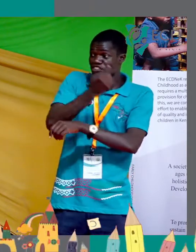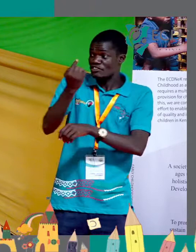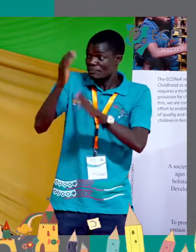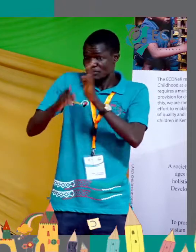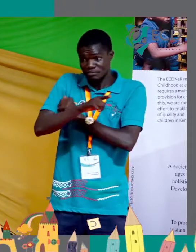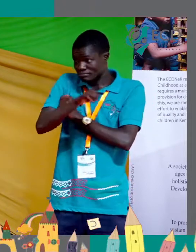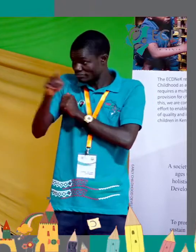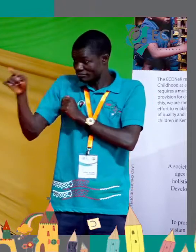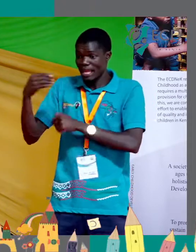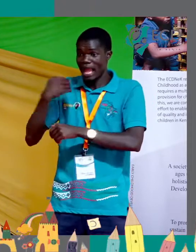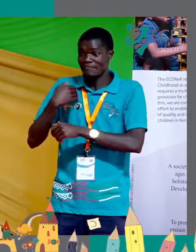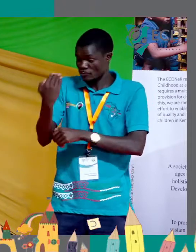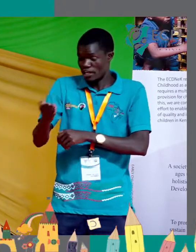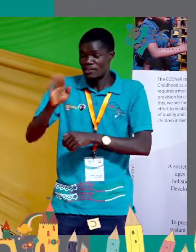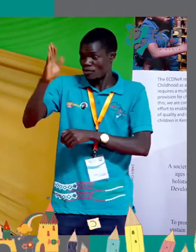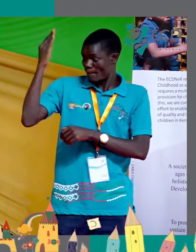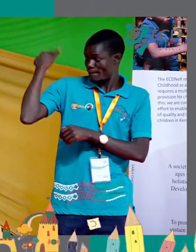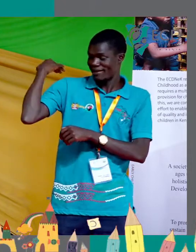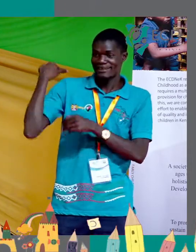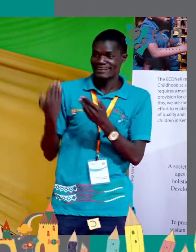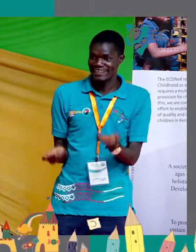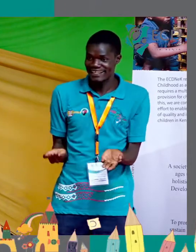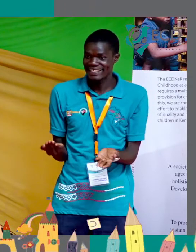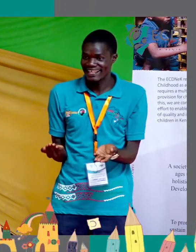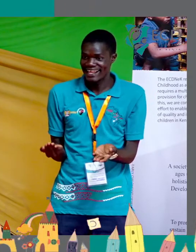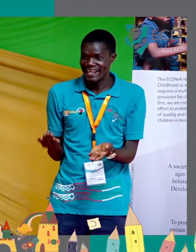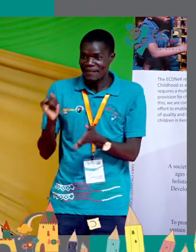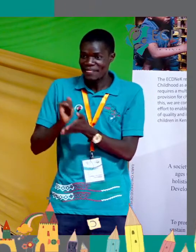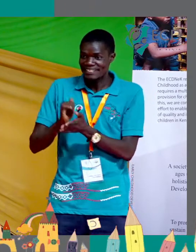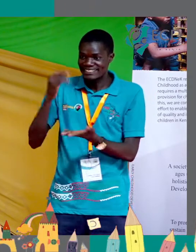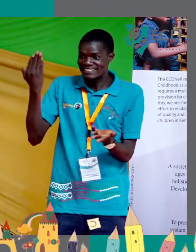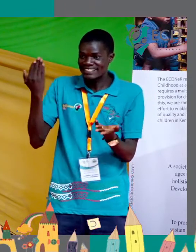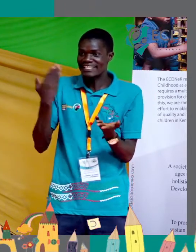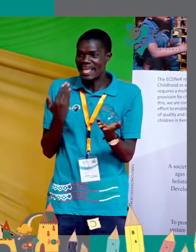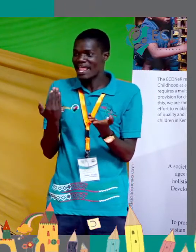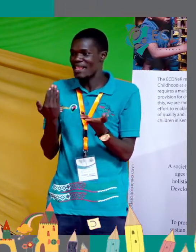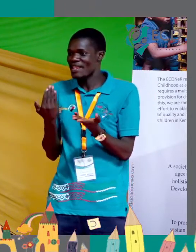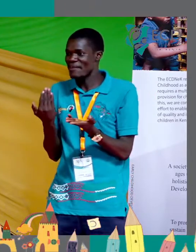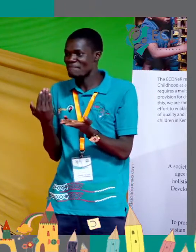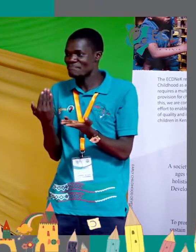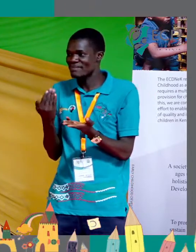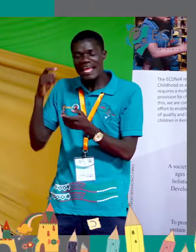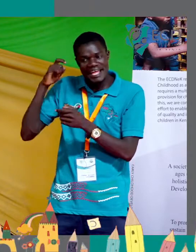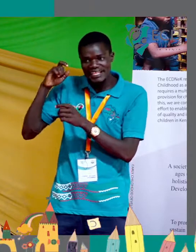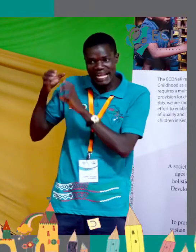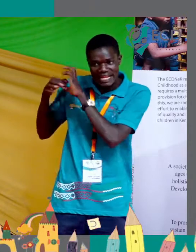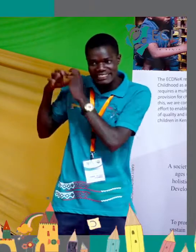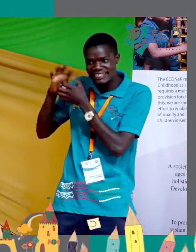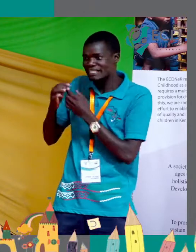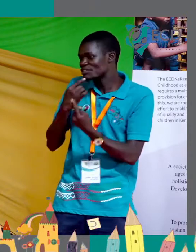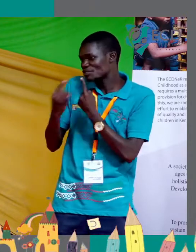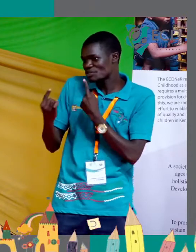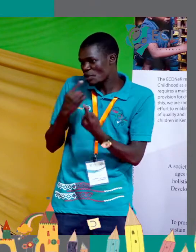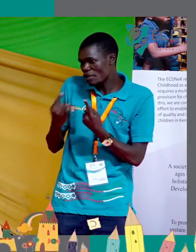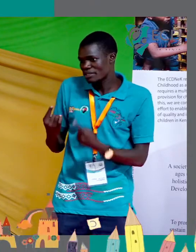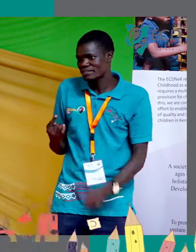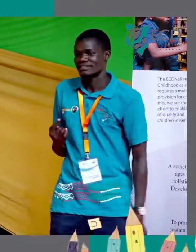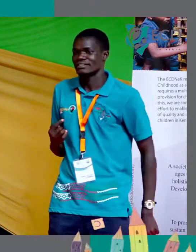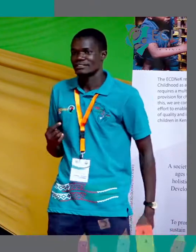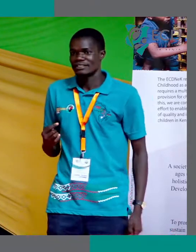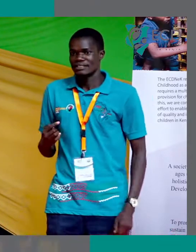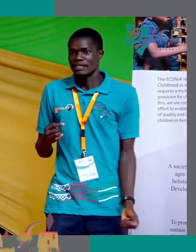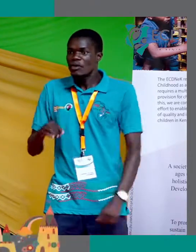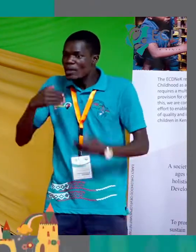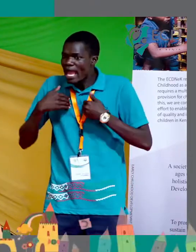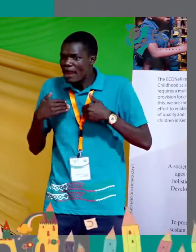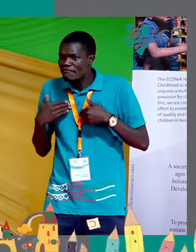that. And he's very passionate about matters children. That is why you've seen in the Kenya Prison Service in the past, like 1 year, there's a